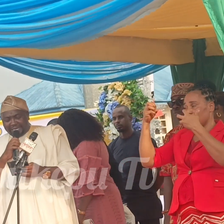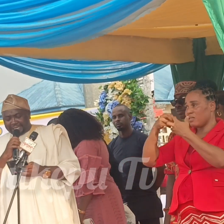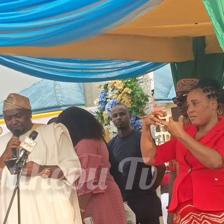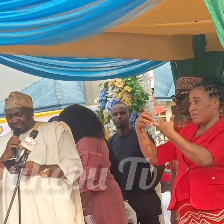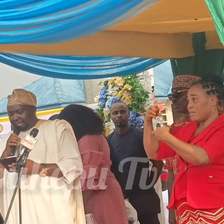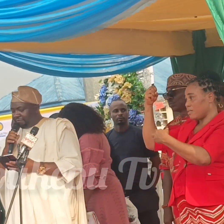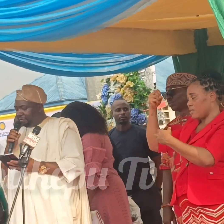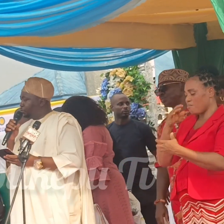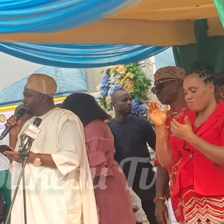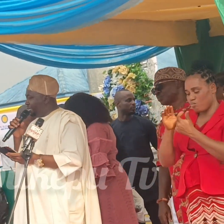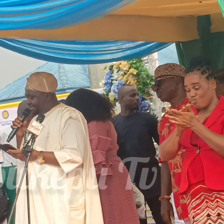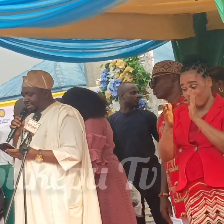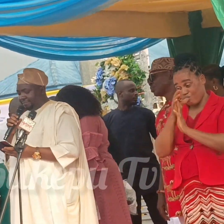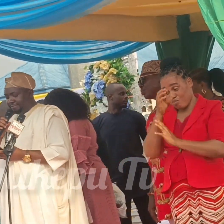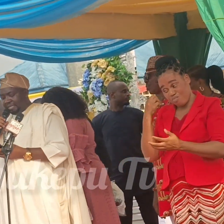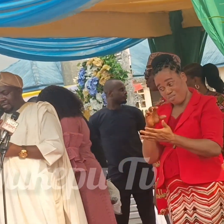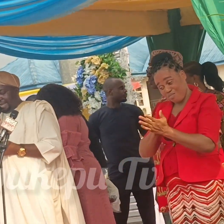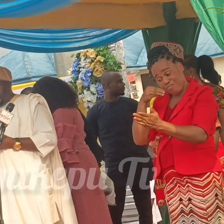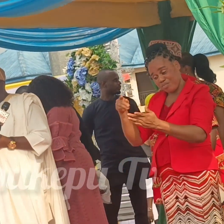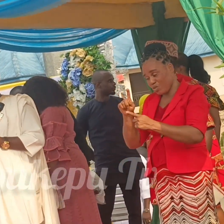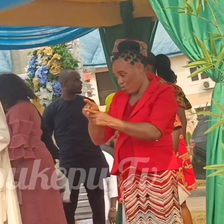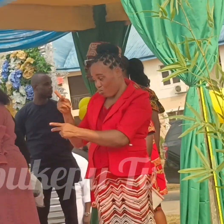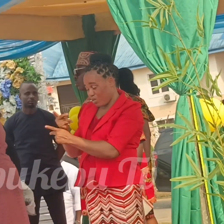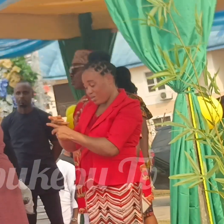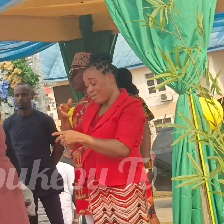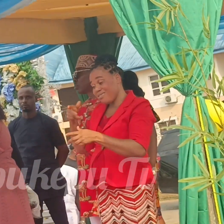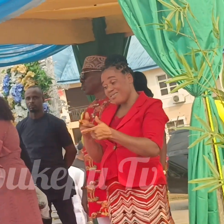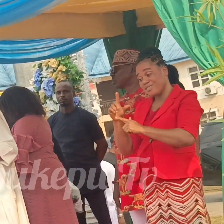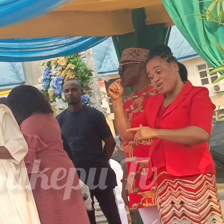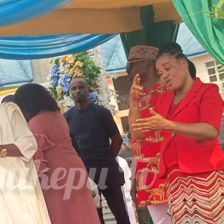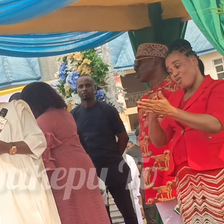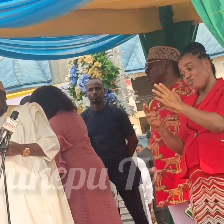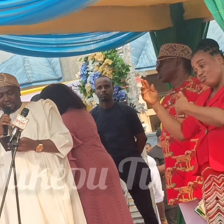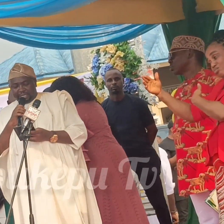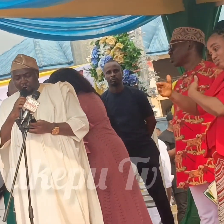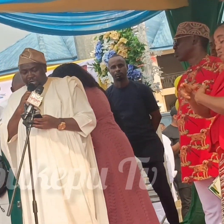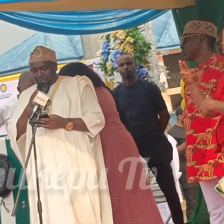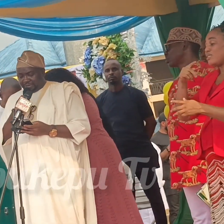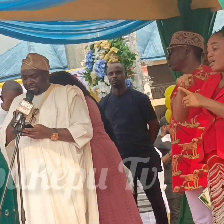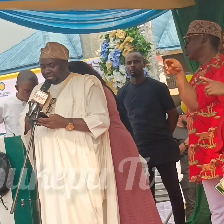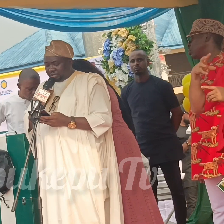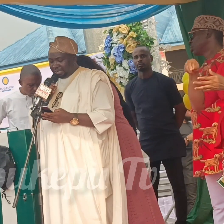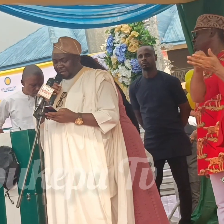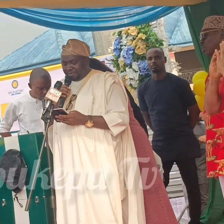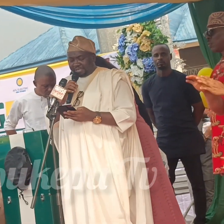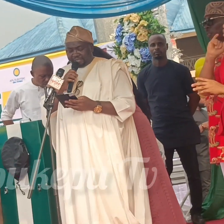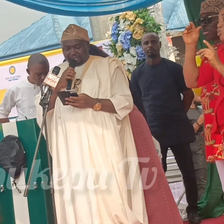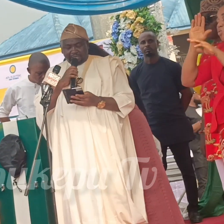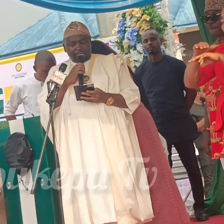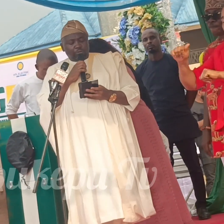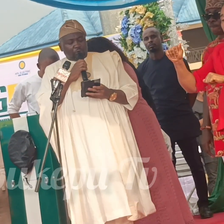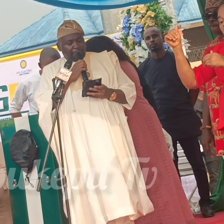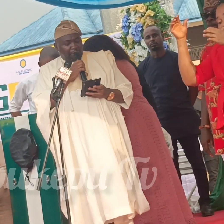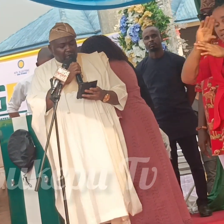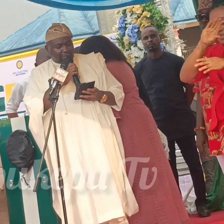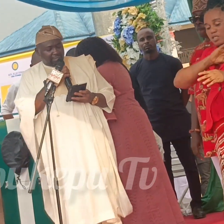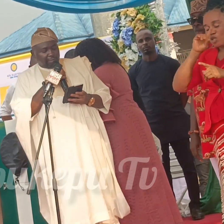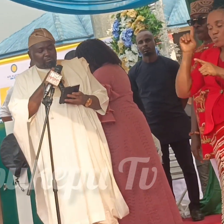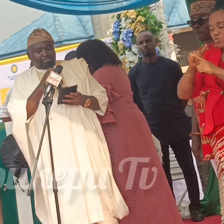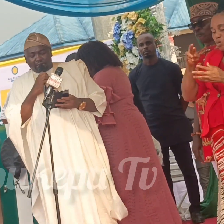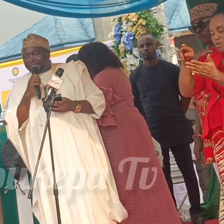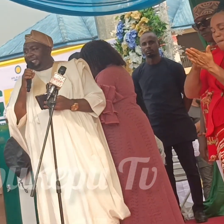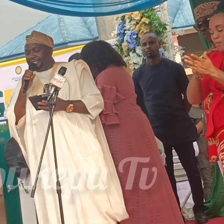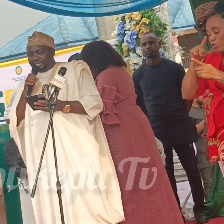very expensive to maintain, let alone replace. Therefore, the onus is on every citizen to report